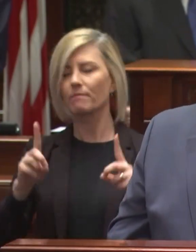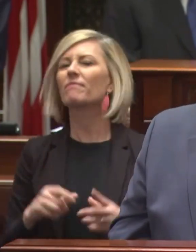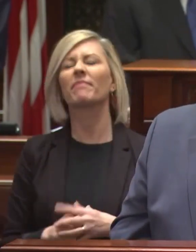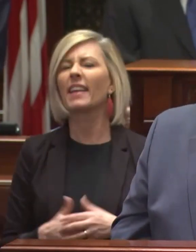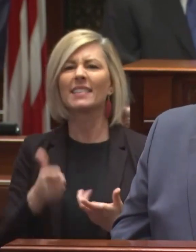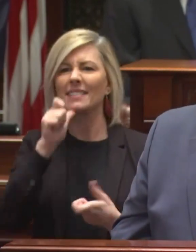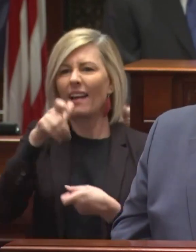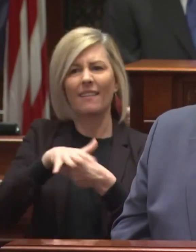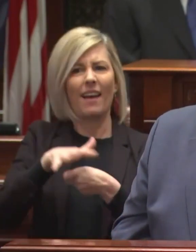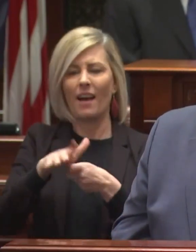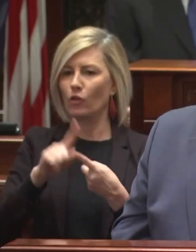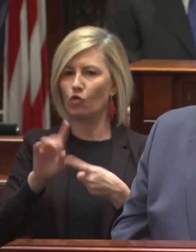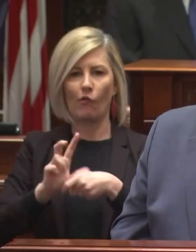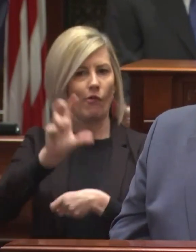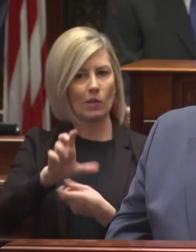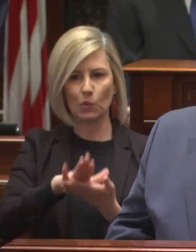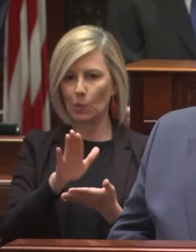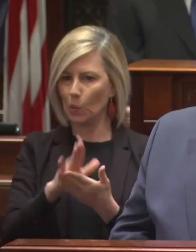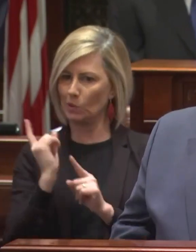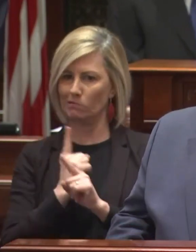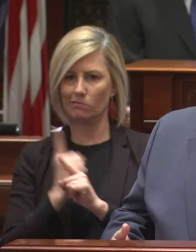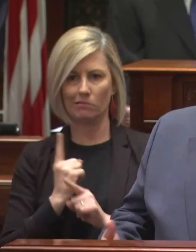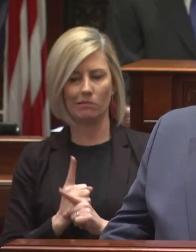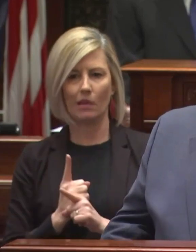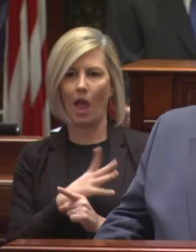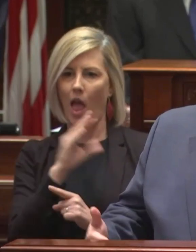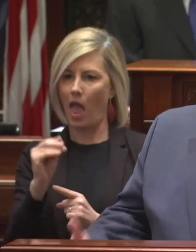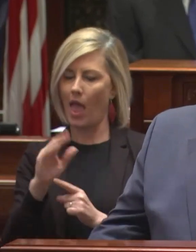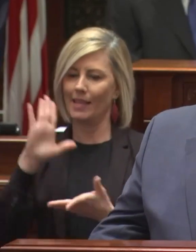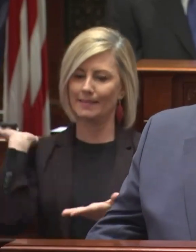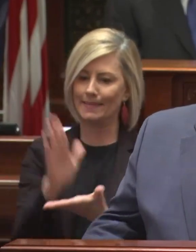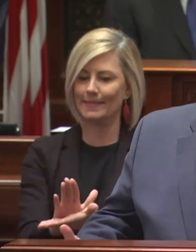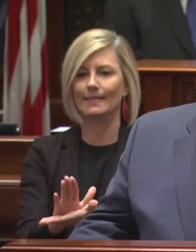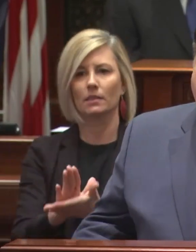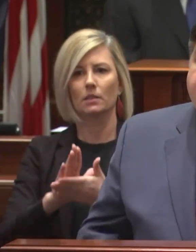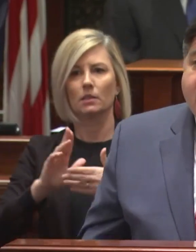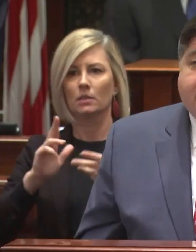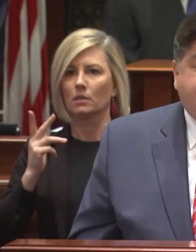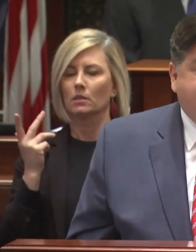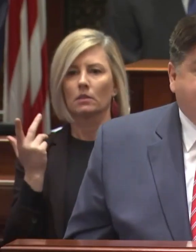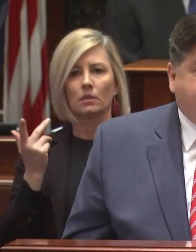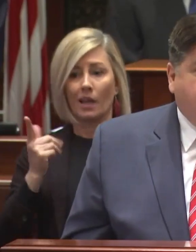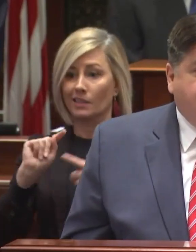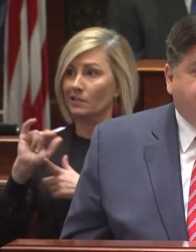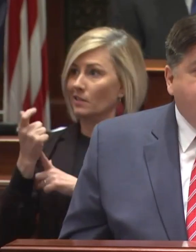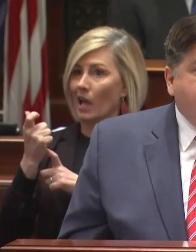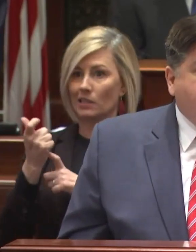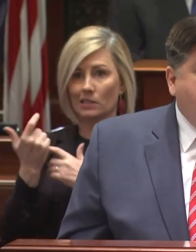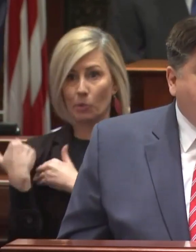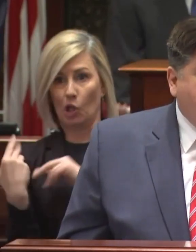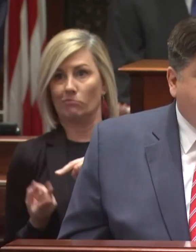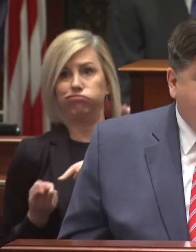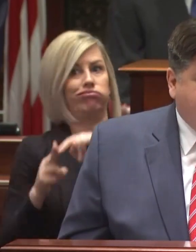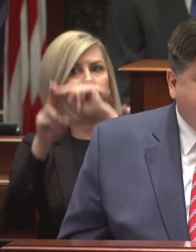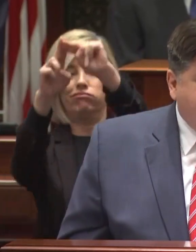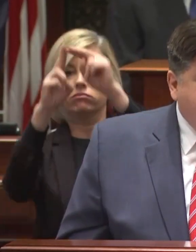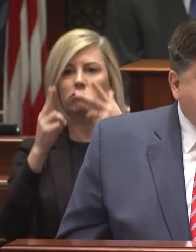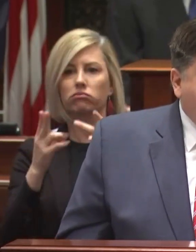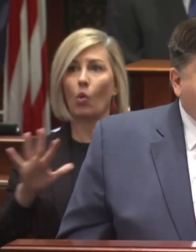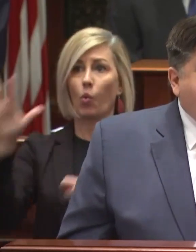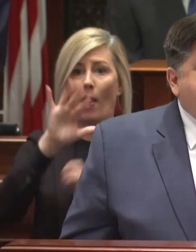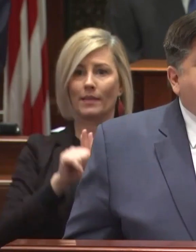enough to fund our schools properly and allow us to alleviate spiraling local property tax burdens throughout our